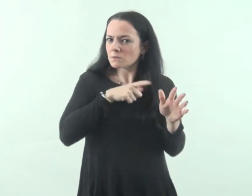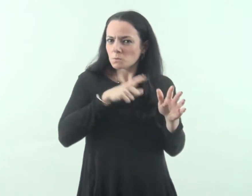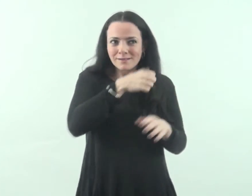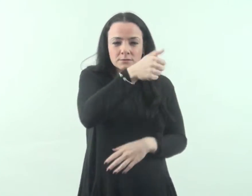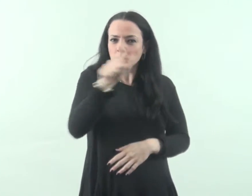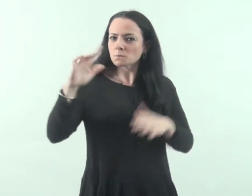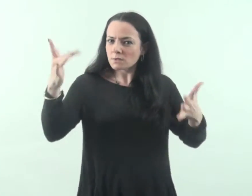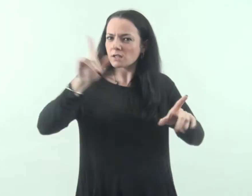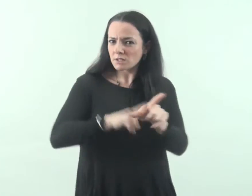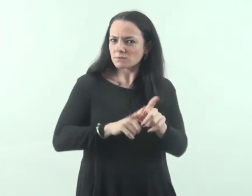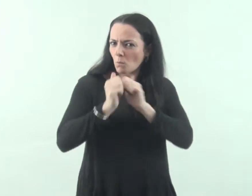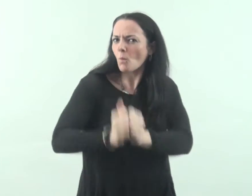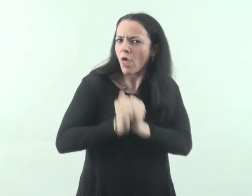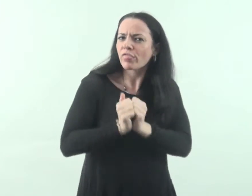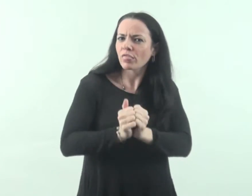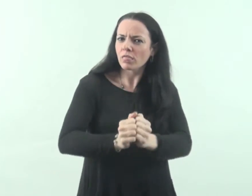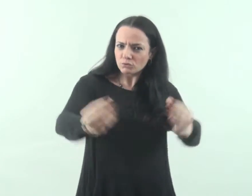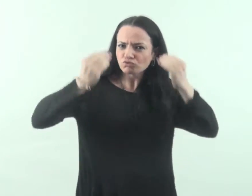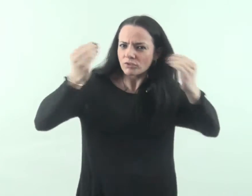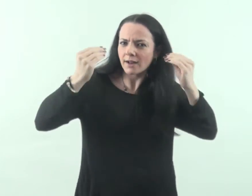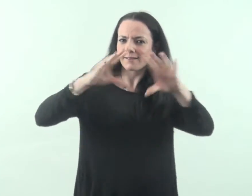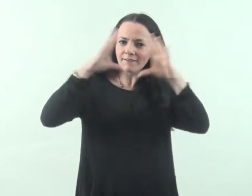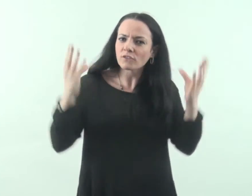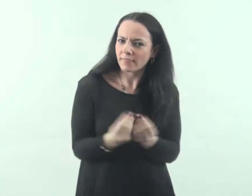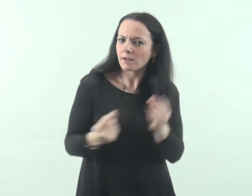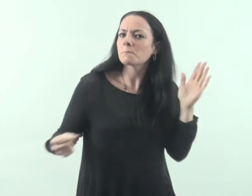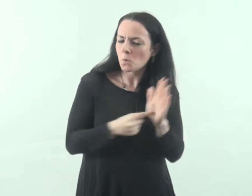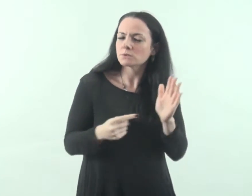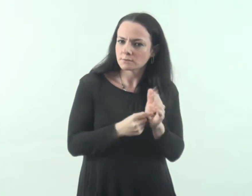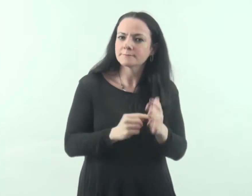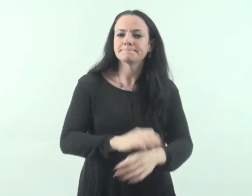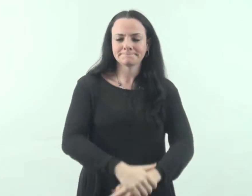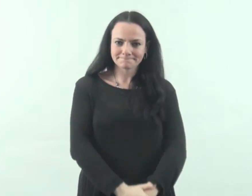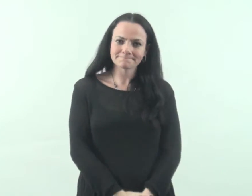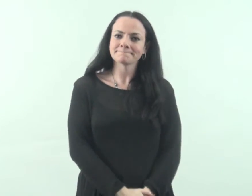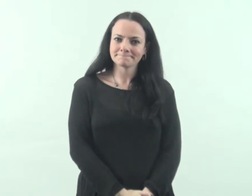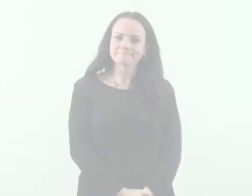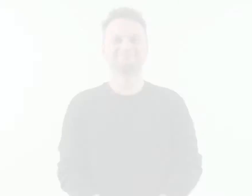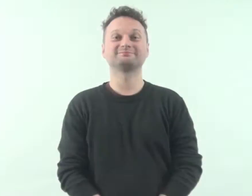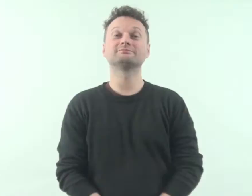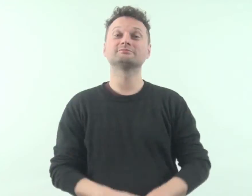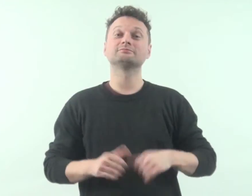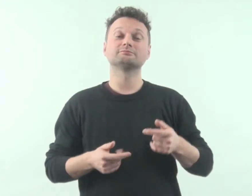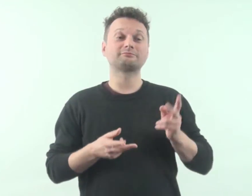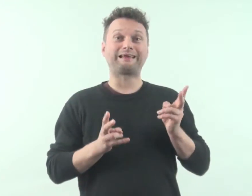So that's why it takes 6 to 10 years for an interpreter to become qualified and a registered RSLI.